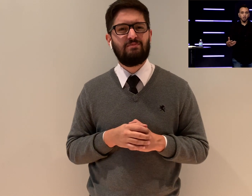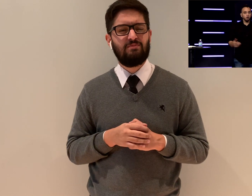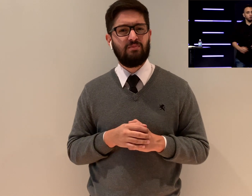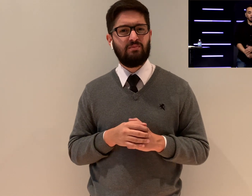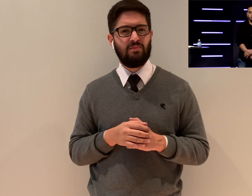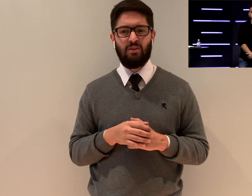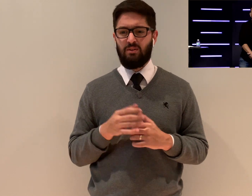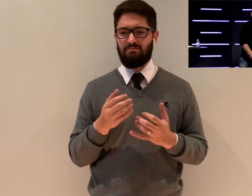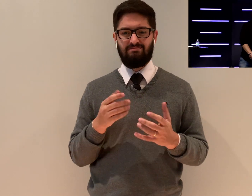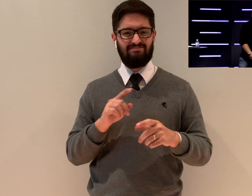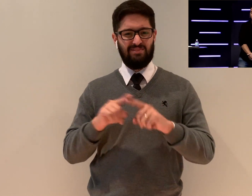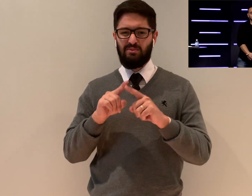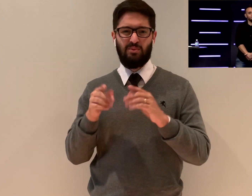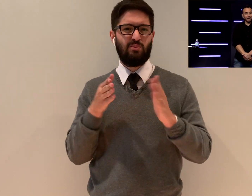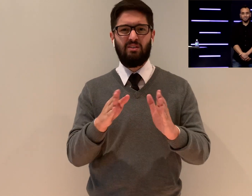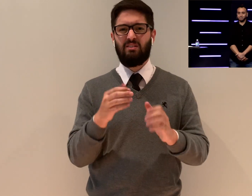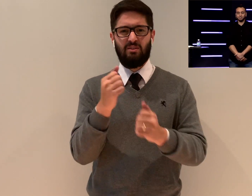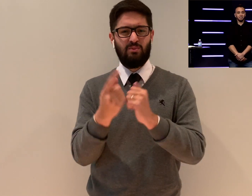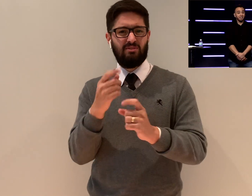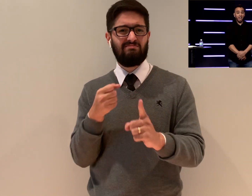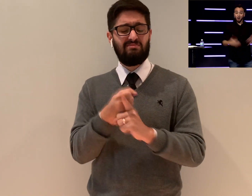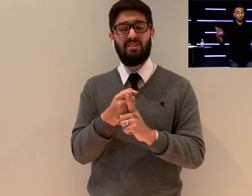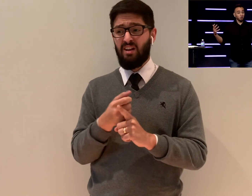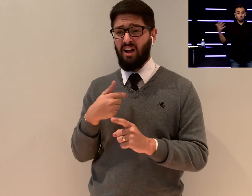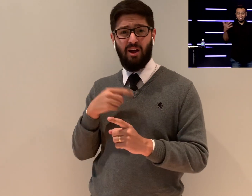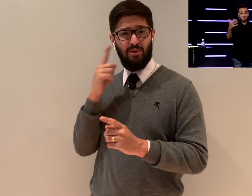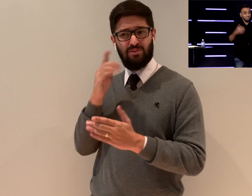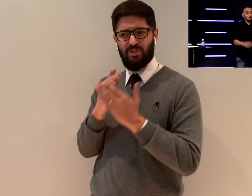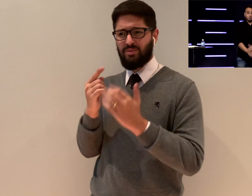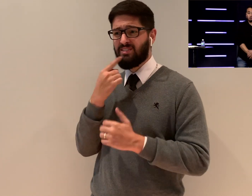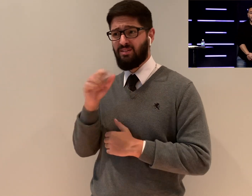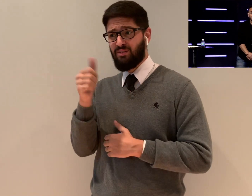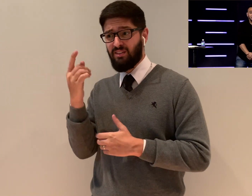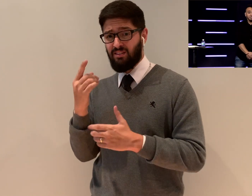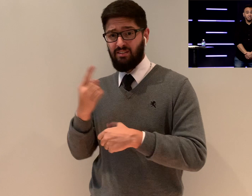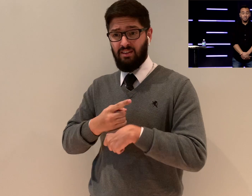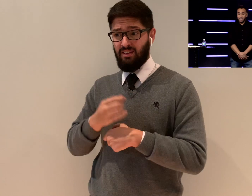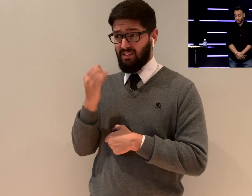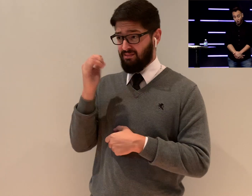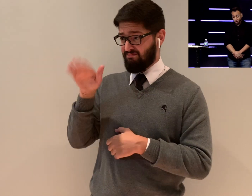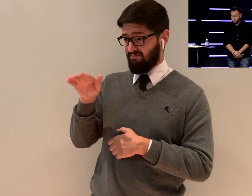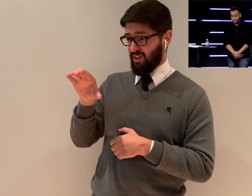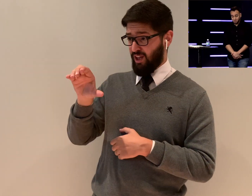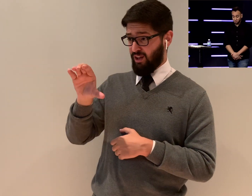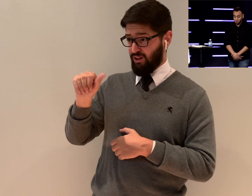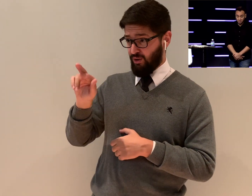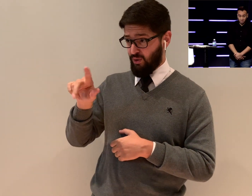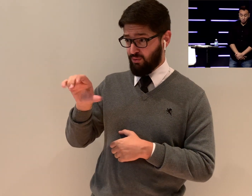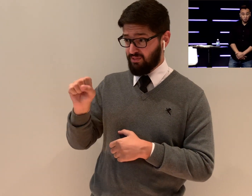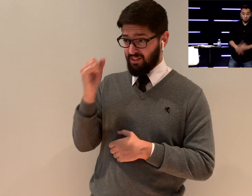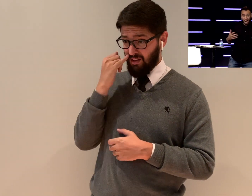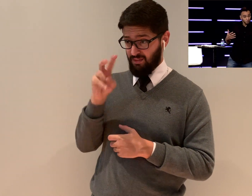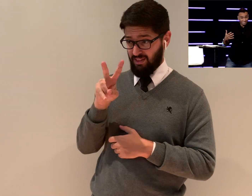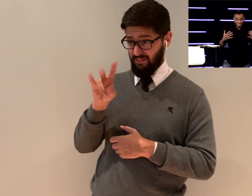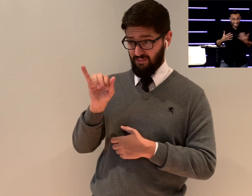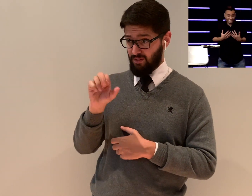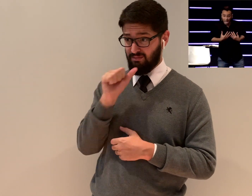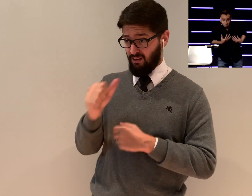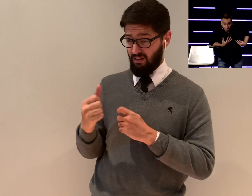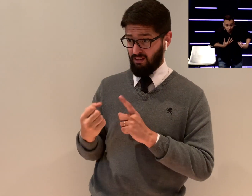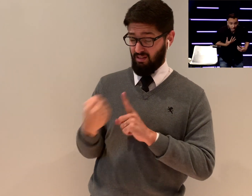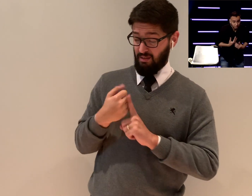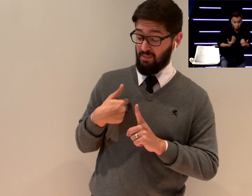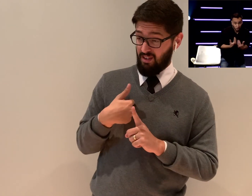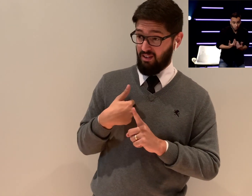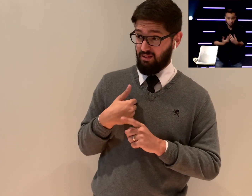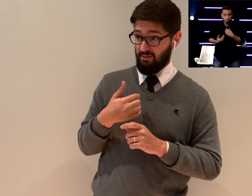One way or another, you are being affected by this. I heard someone say this the other day. Hey, Carlos, if the virus doesn't get